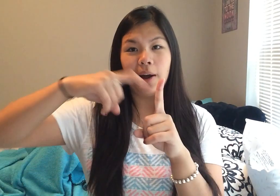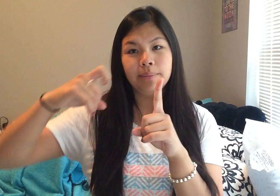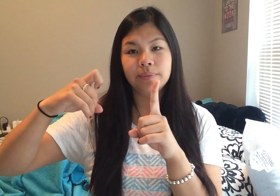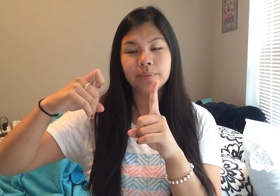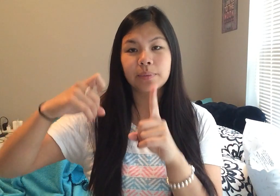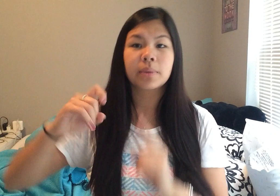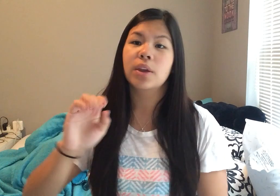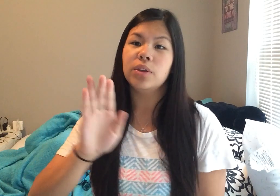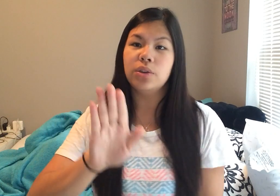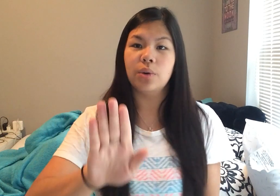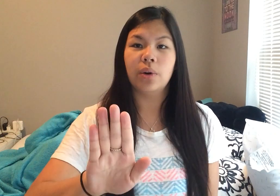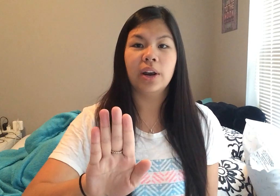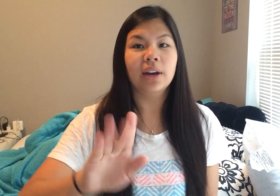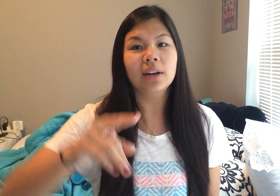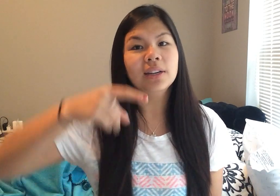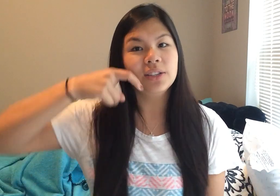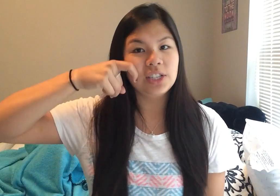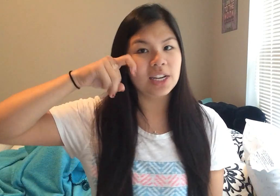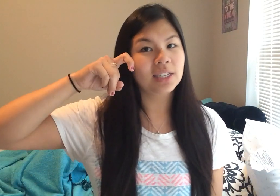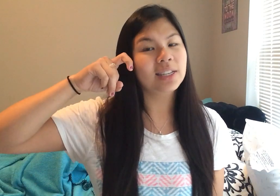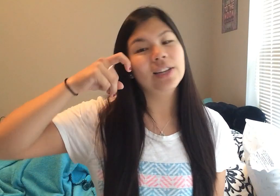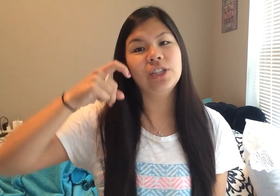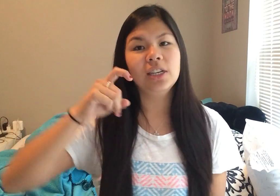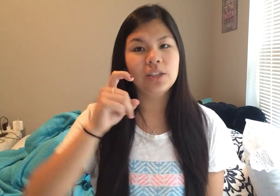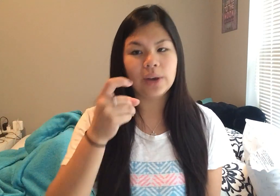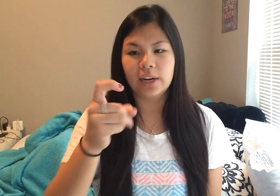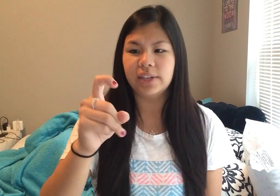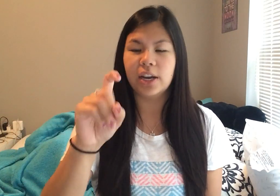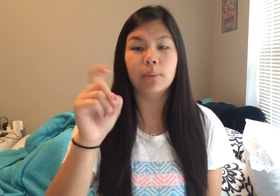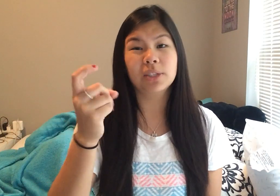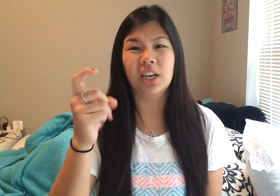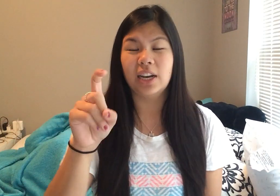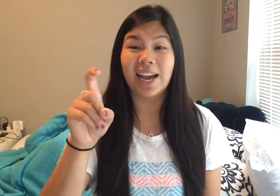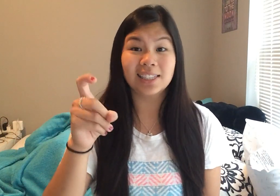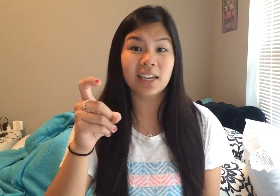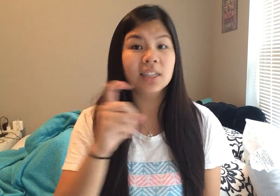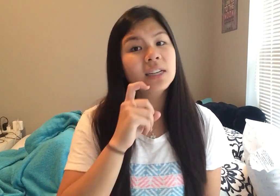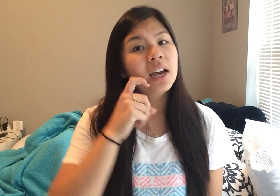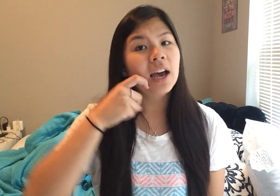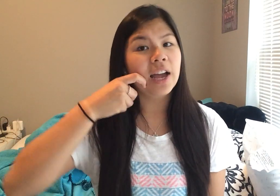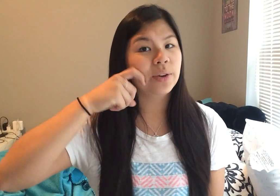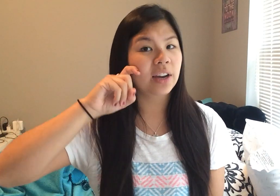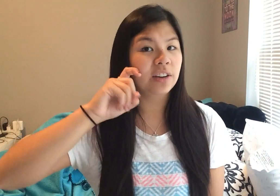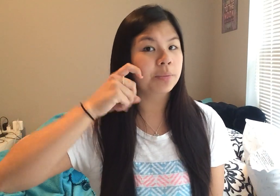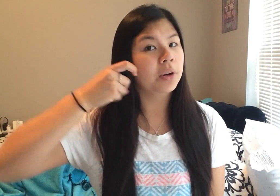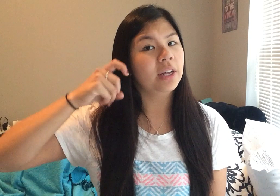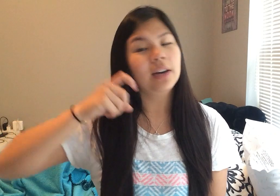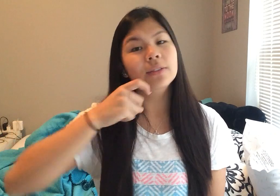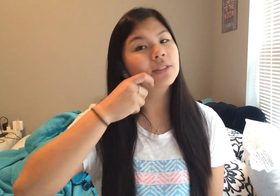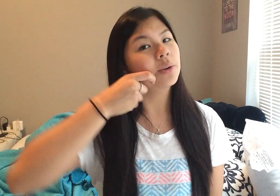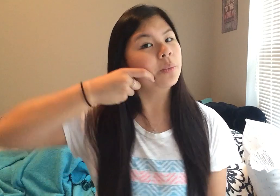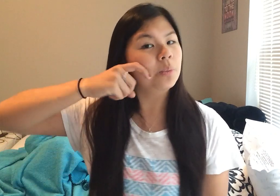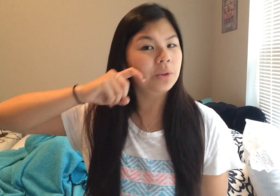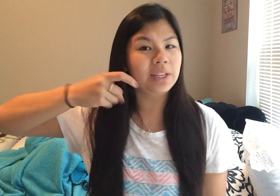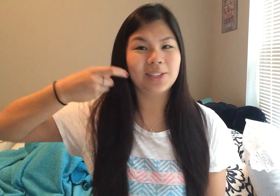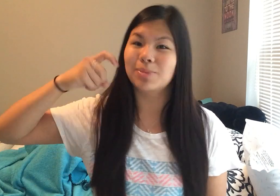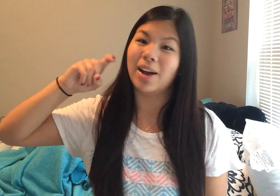from your cheeks, and cheeks you kind of take almost an X hand and you kind of pull it out. So will they still smile from